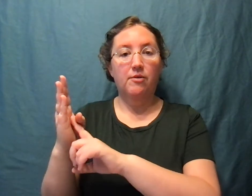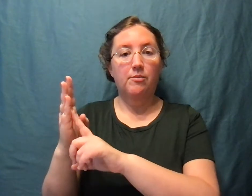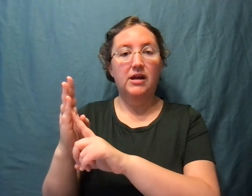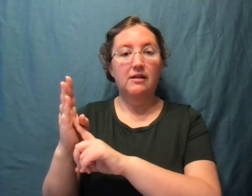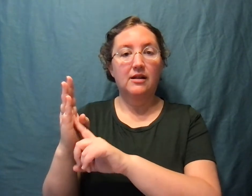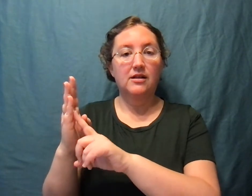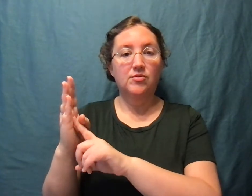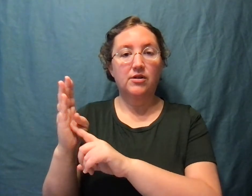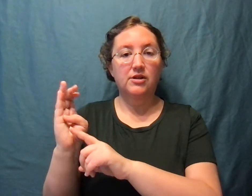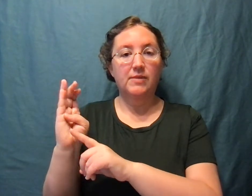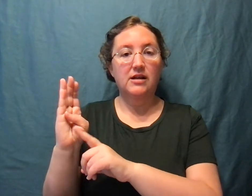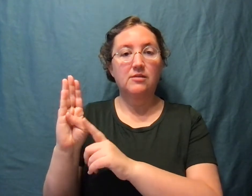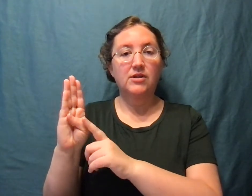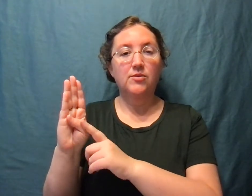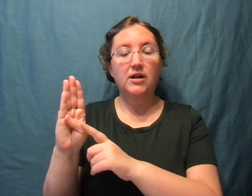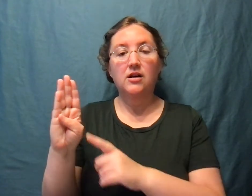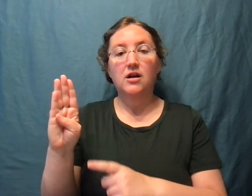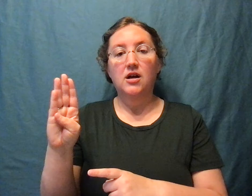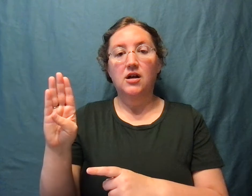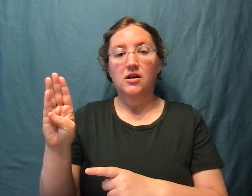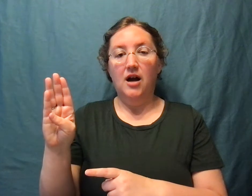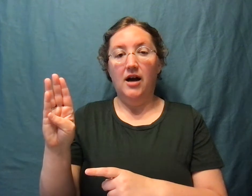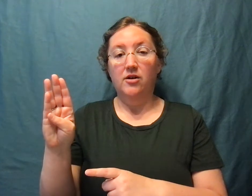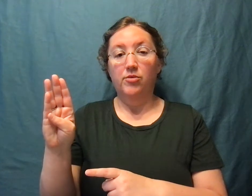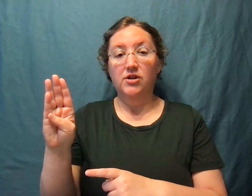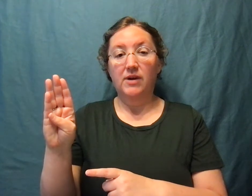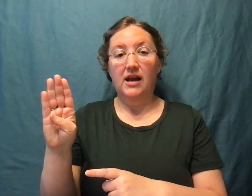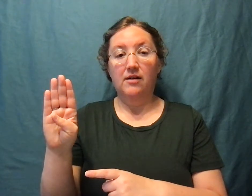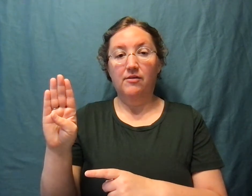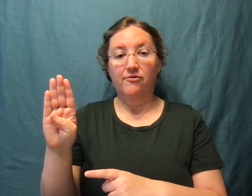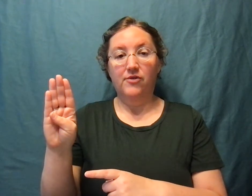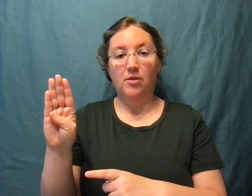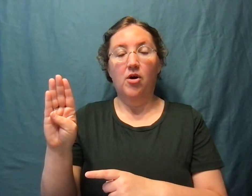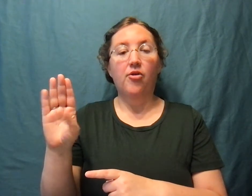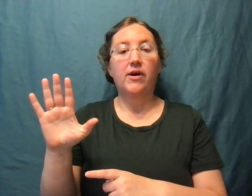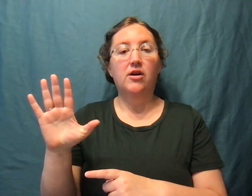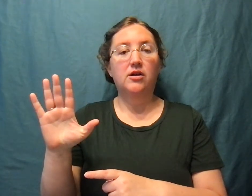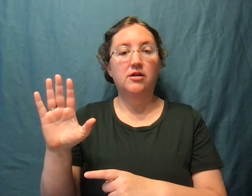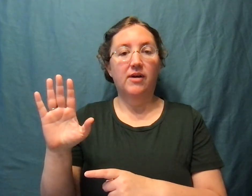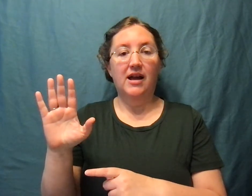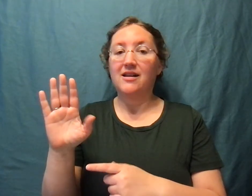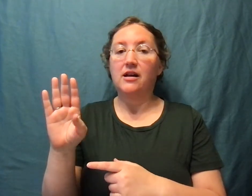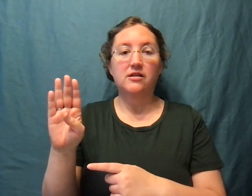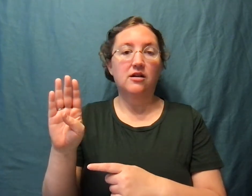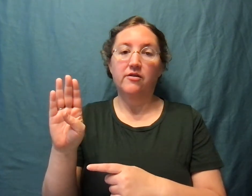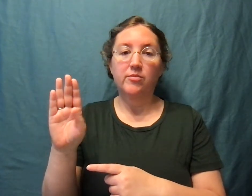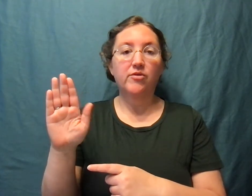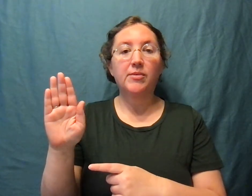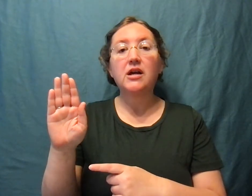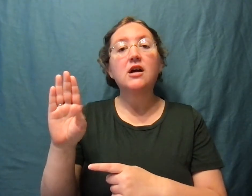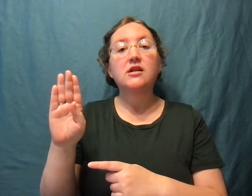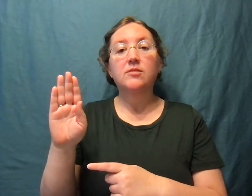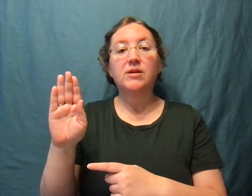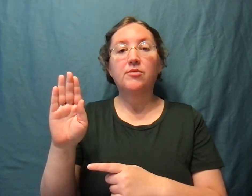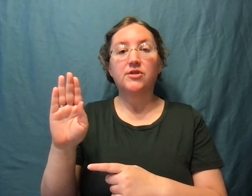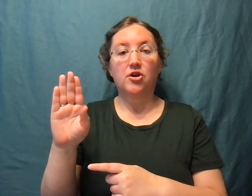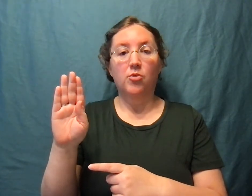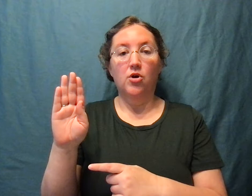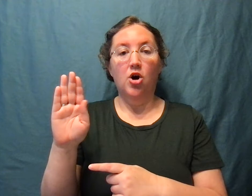B like this with a little space in between. I don't push my thumb all the way into my hand. That is uncomfortable for me. Some people's are more